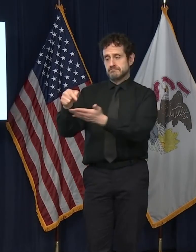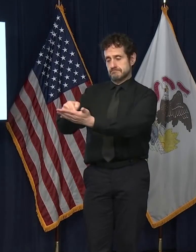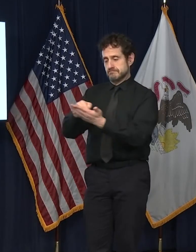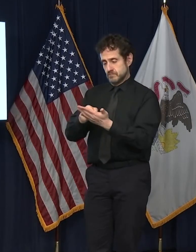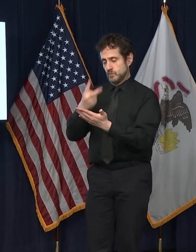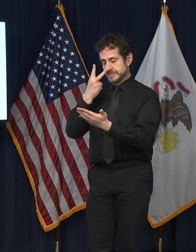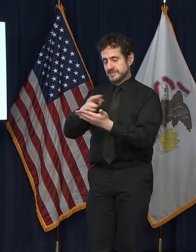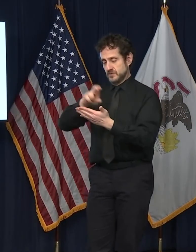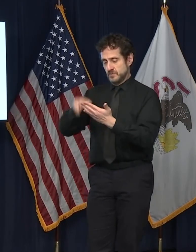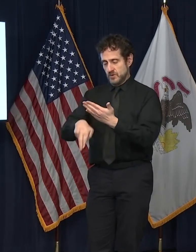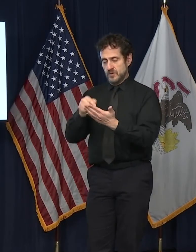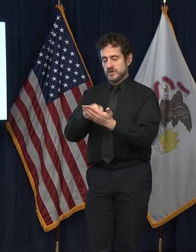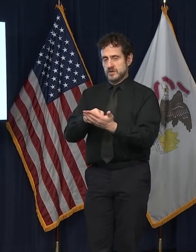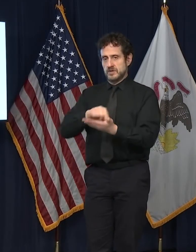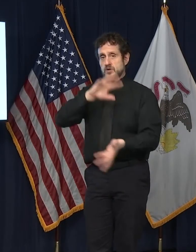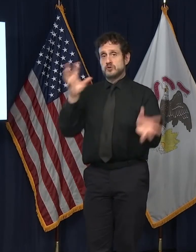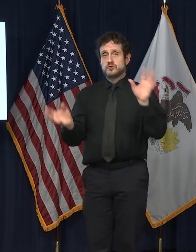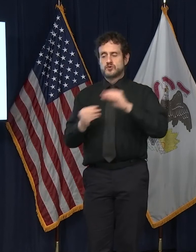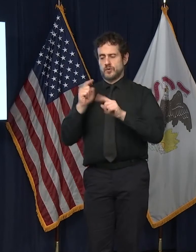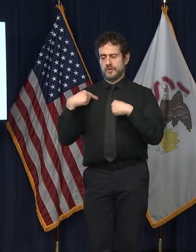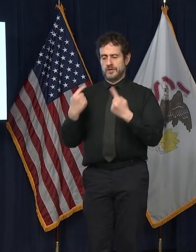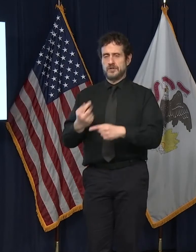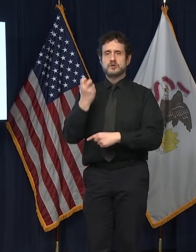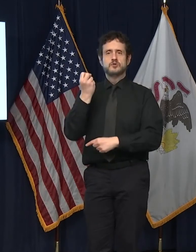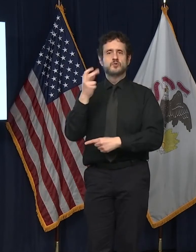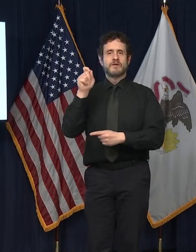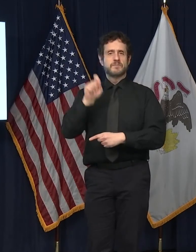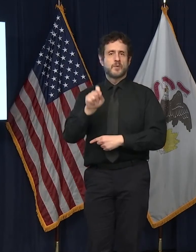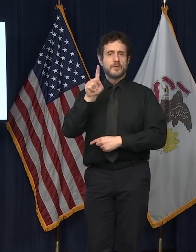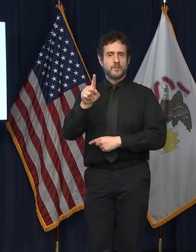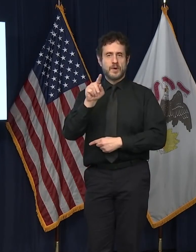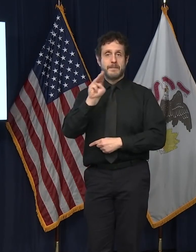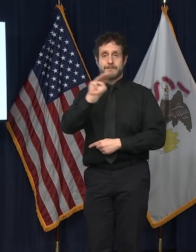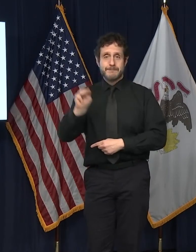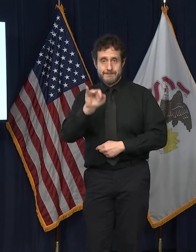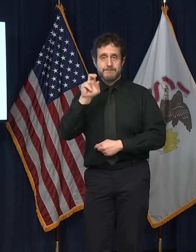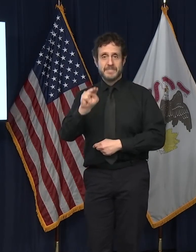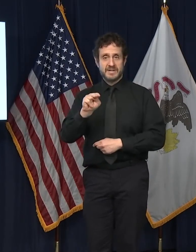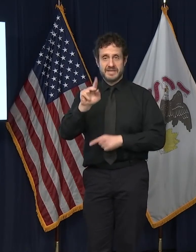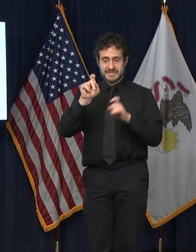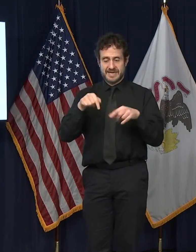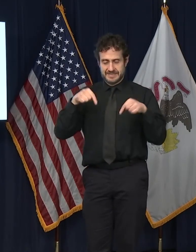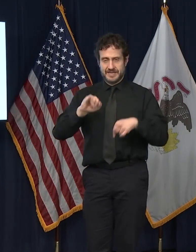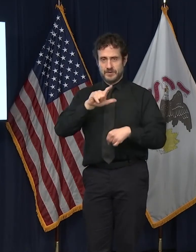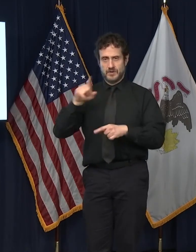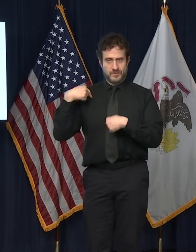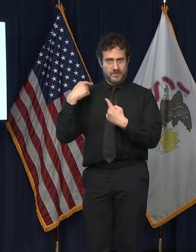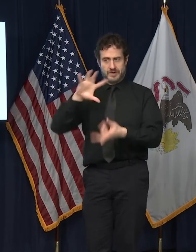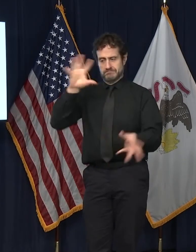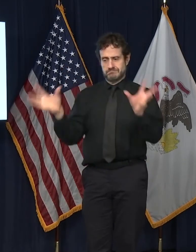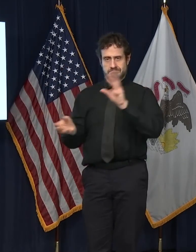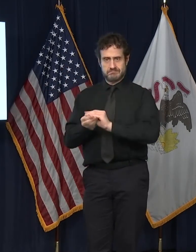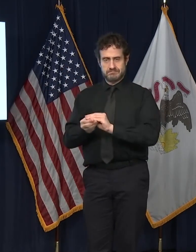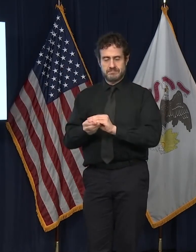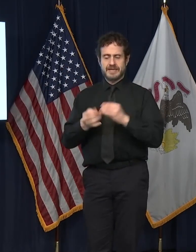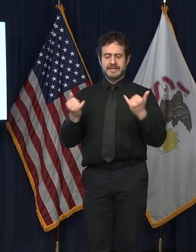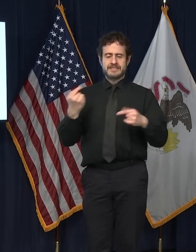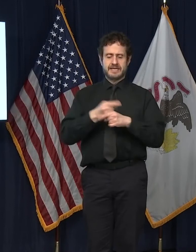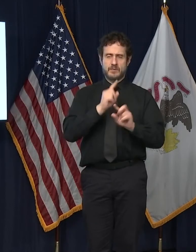resulted for a total of more than 12.1 million tests here in Illinois. Today, we are reporting